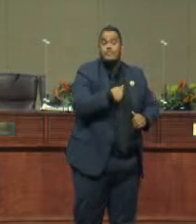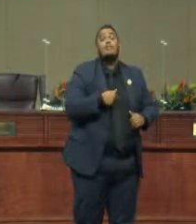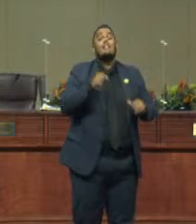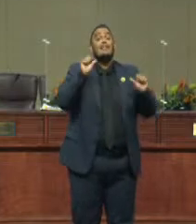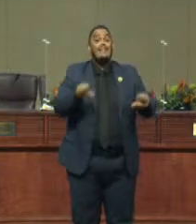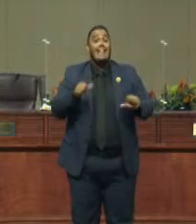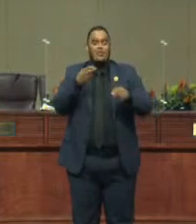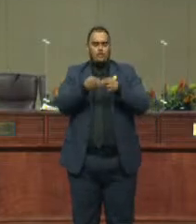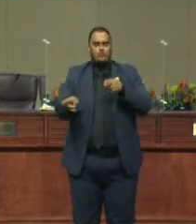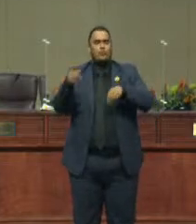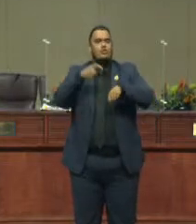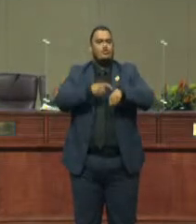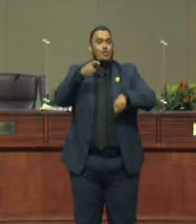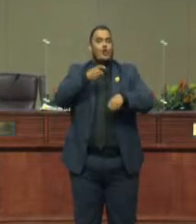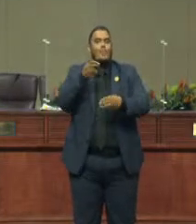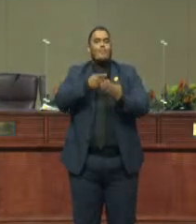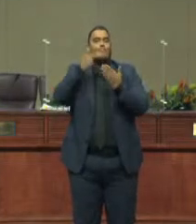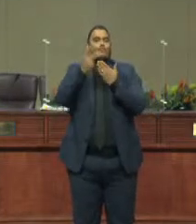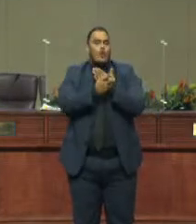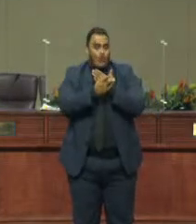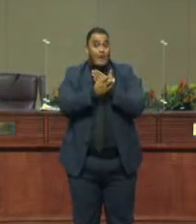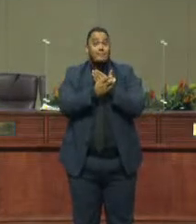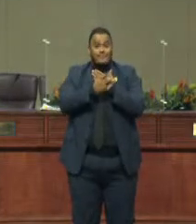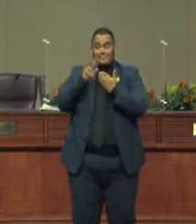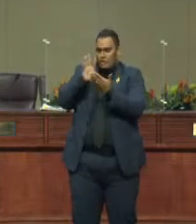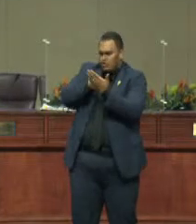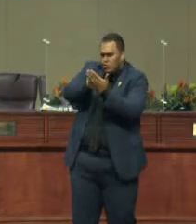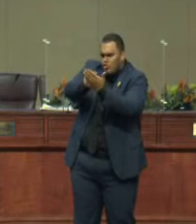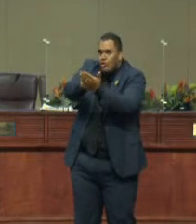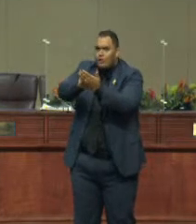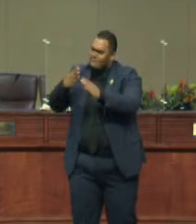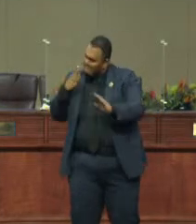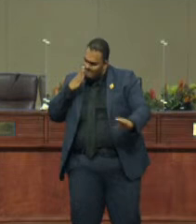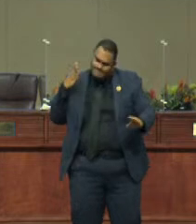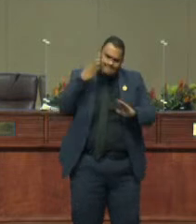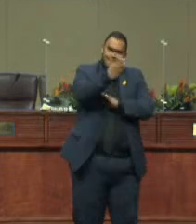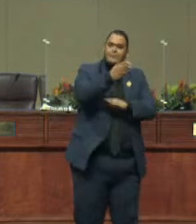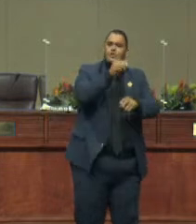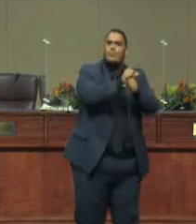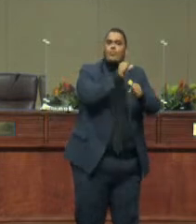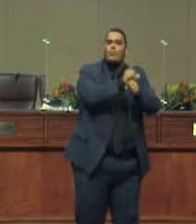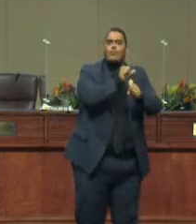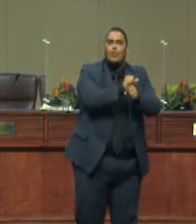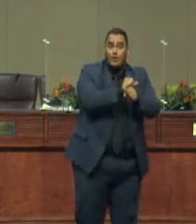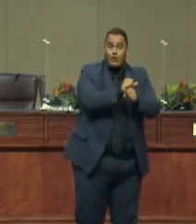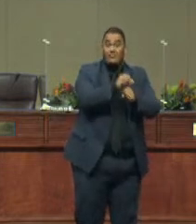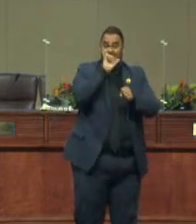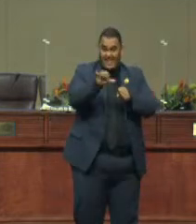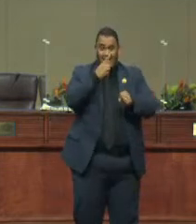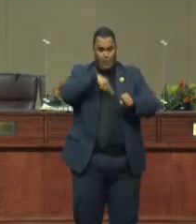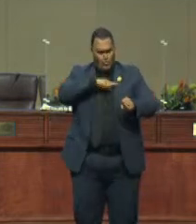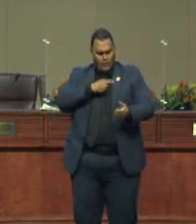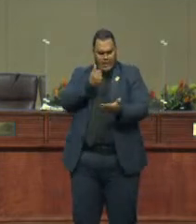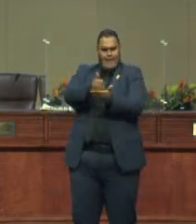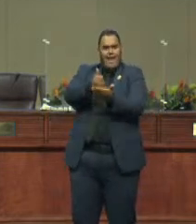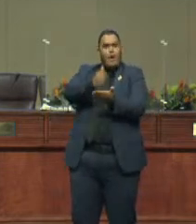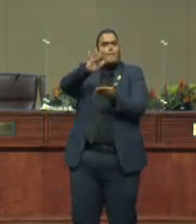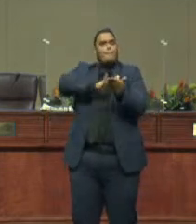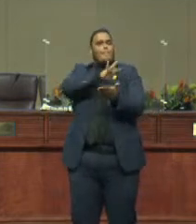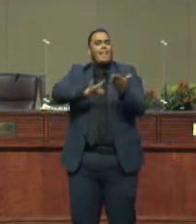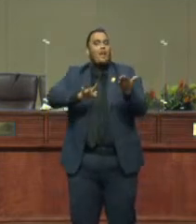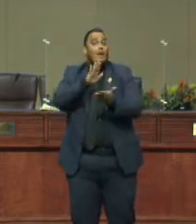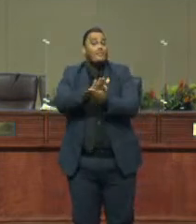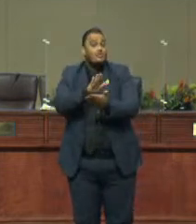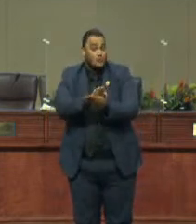30th. We have programmed about $7 million in assistance through Career Source of